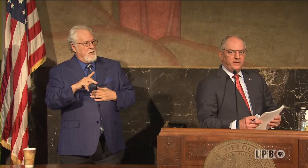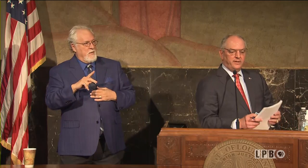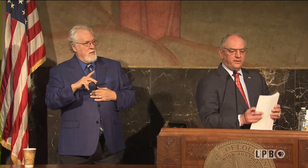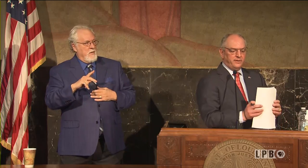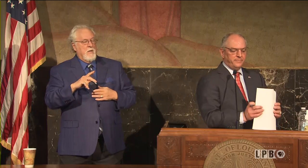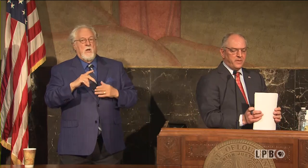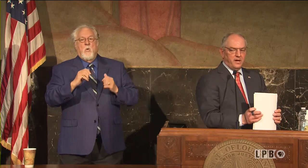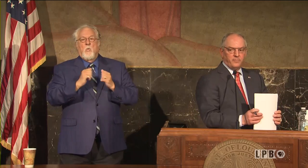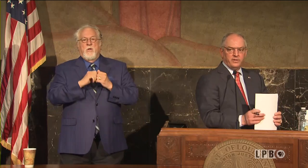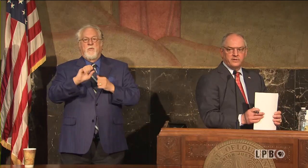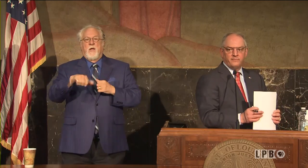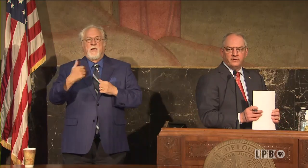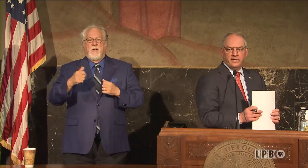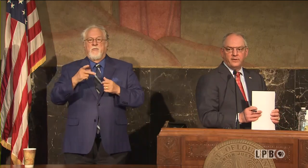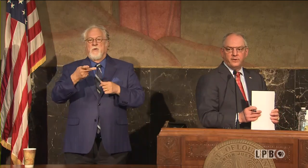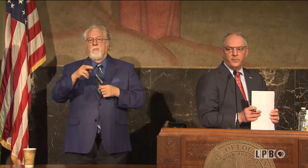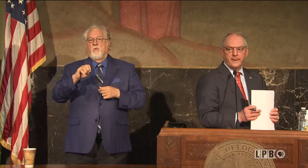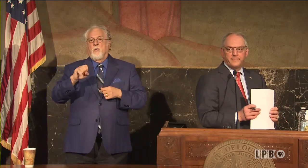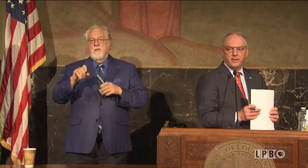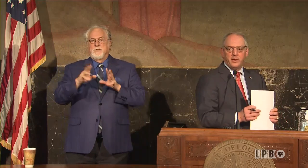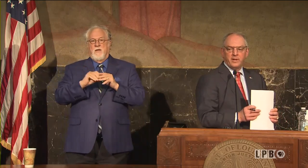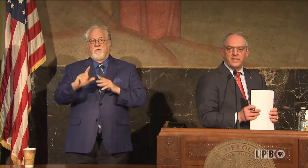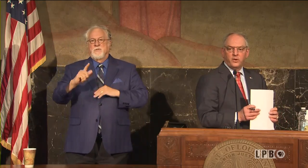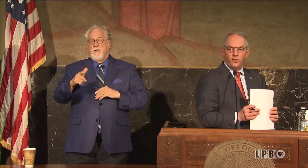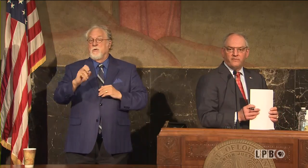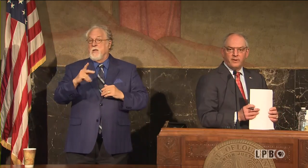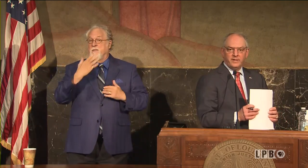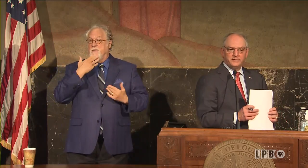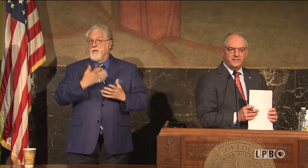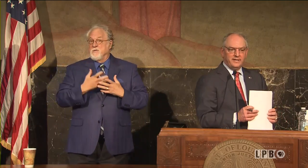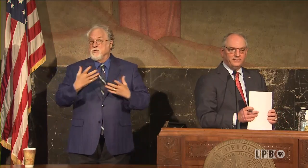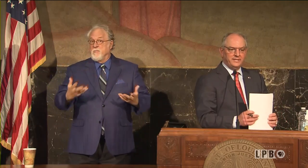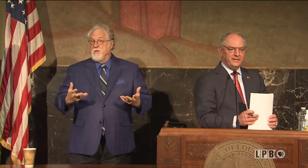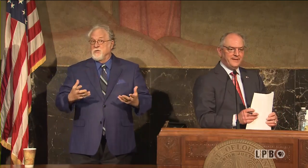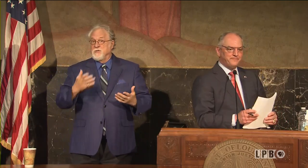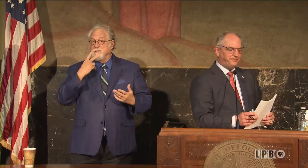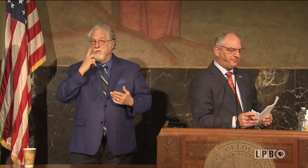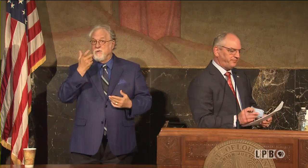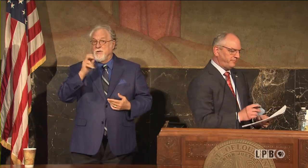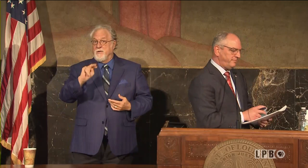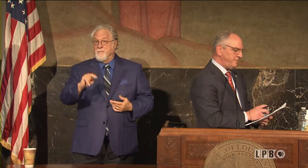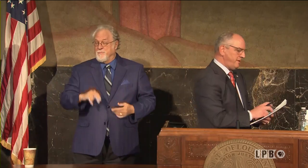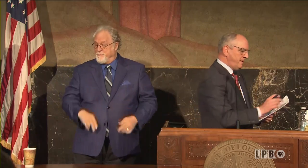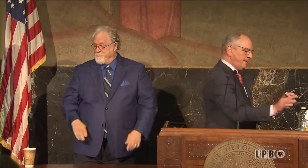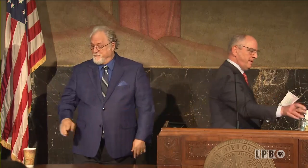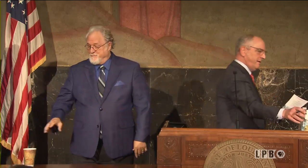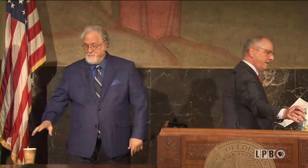with another press conference later in the week. Anyway, thank you all very much, and I will see you then.